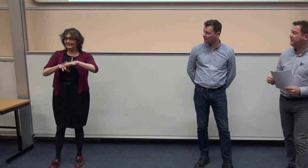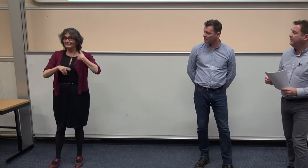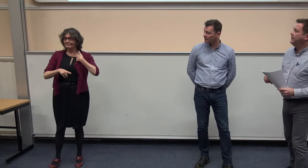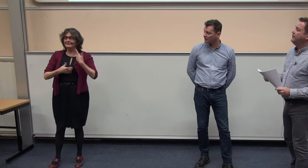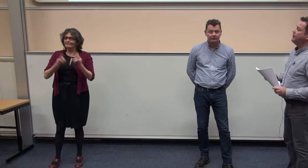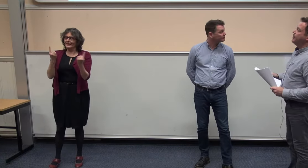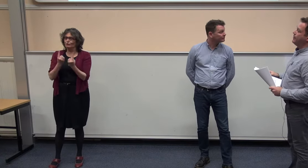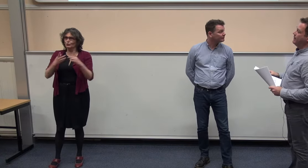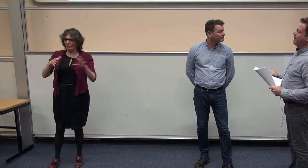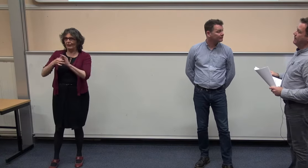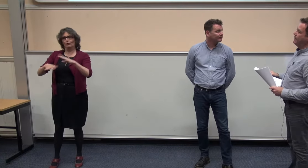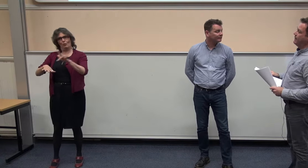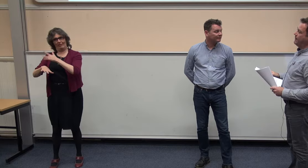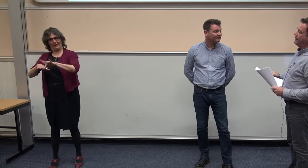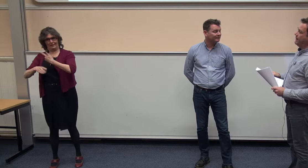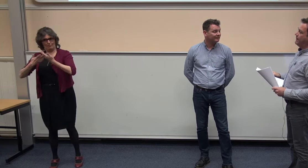performance.